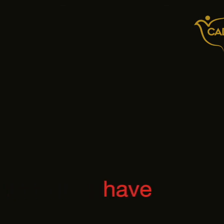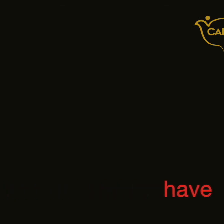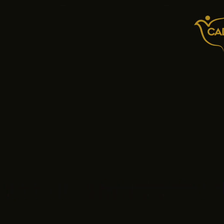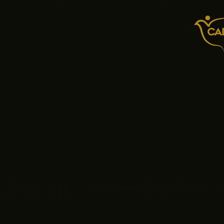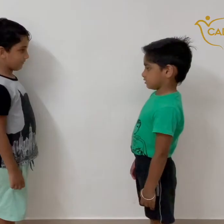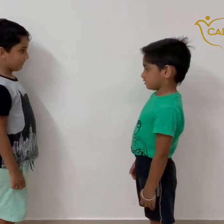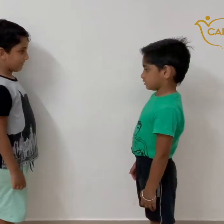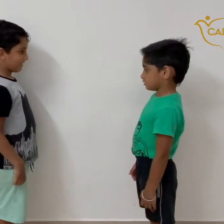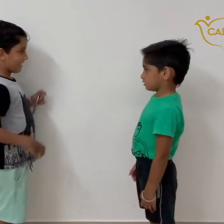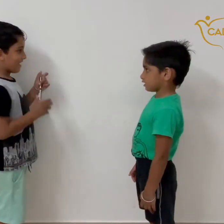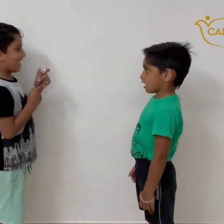have